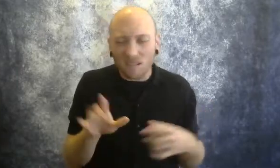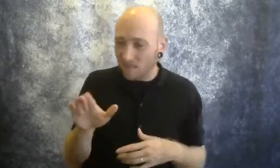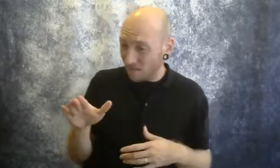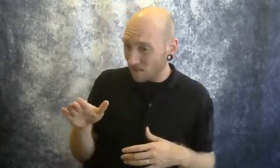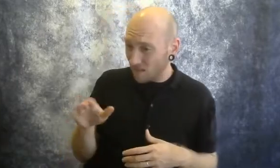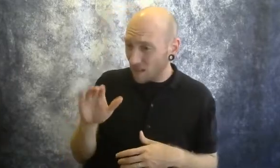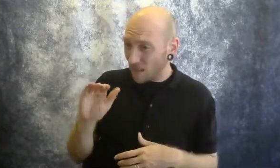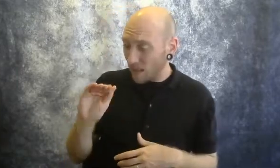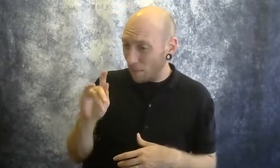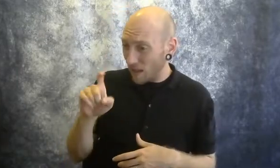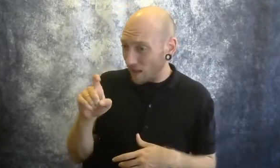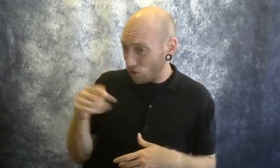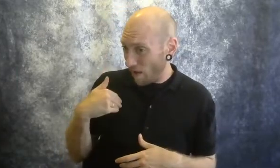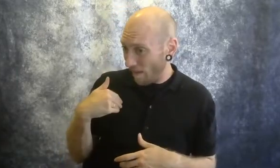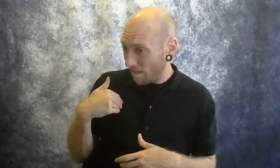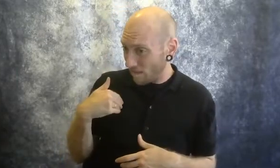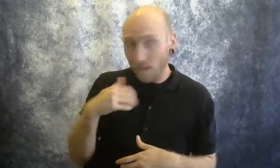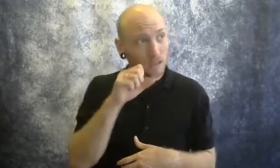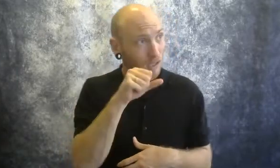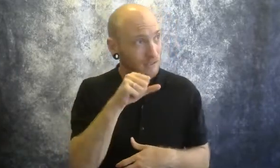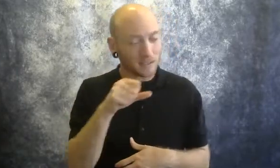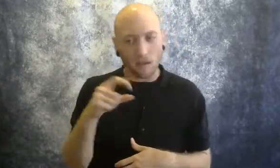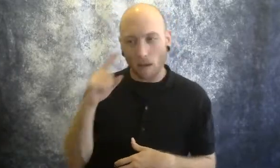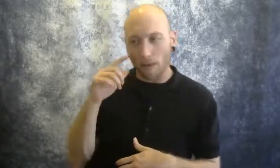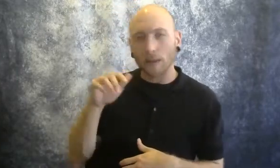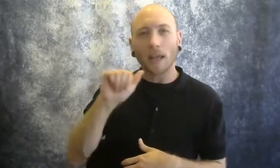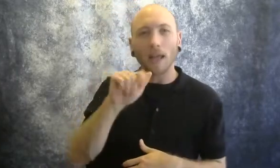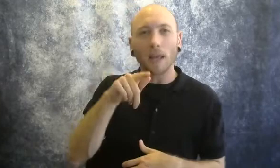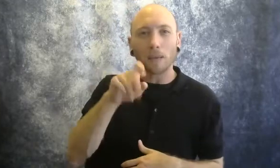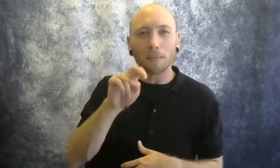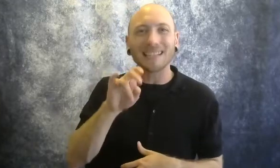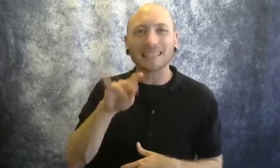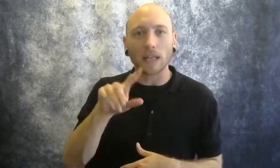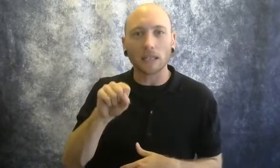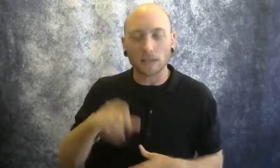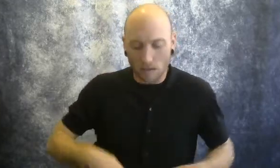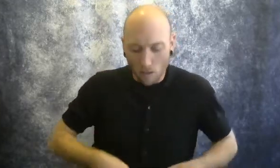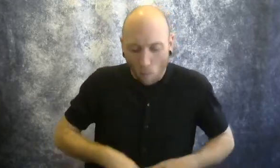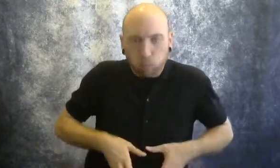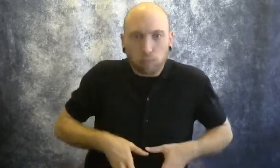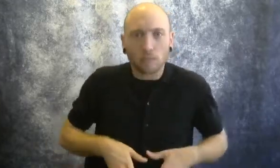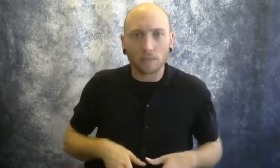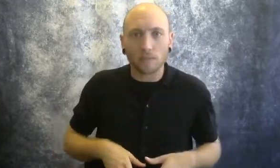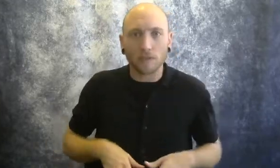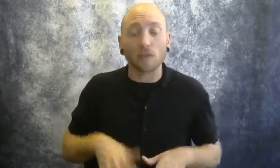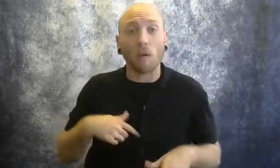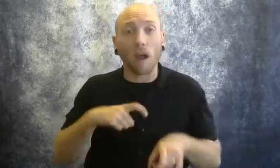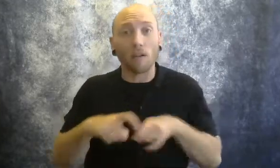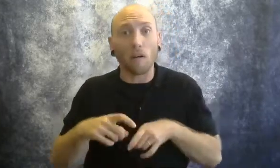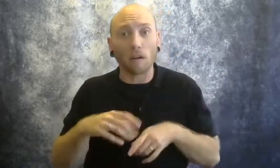said, "I'm in such pain. I can't stand it." And I said, "Do you have an appendix?" She said, "Yes." And I said, "You have appendicitis." I called their